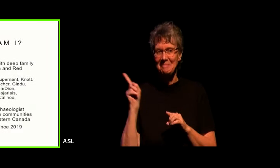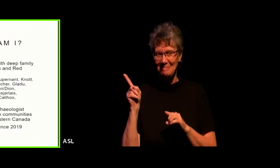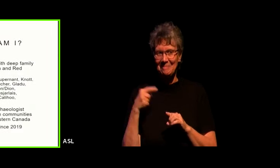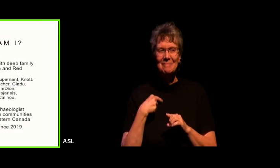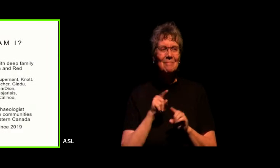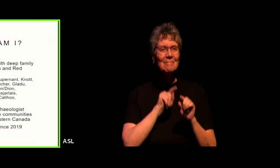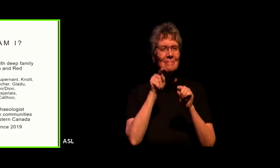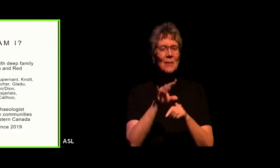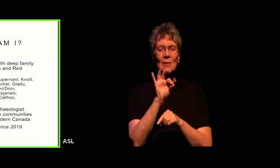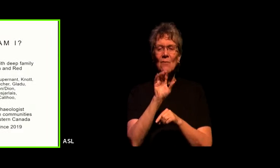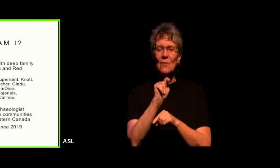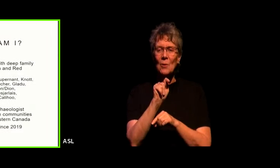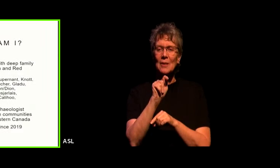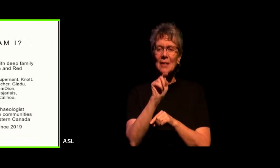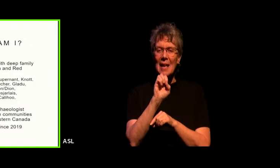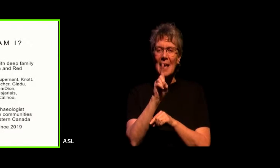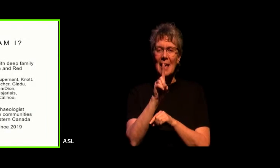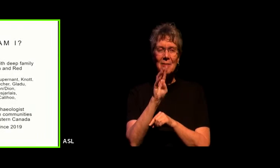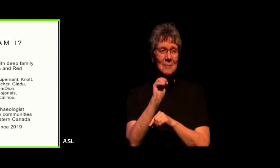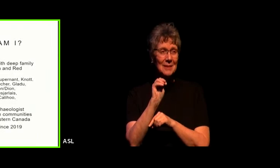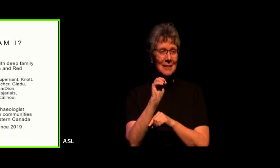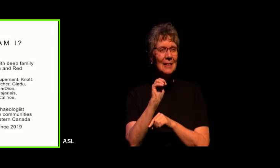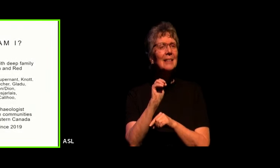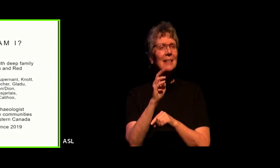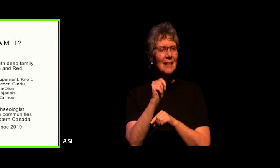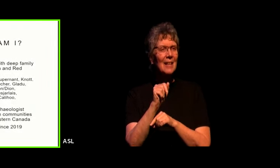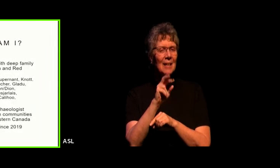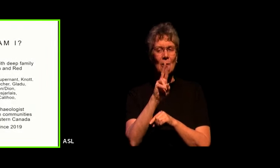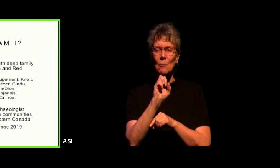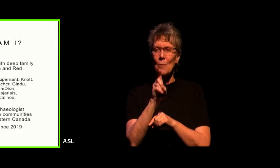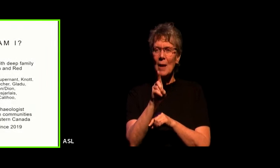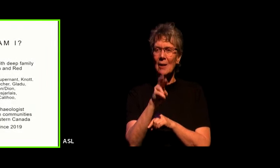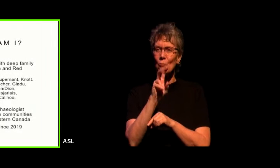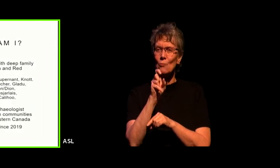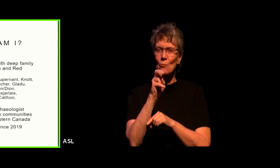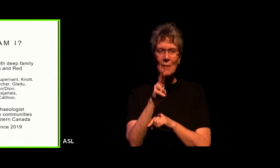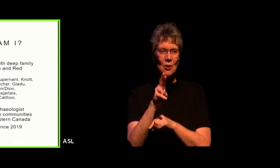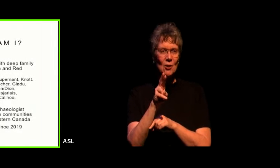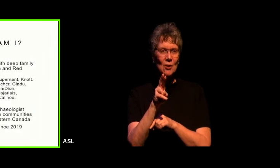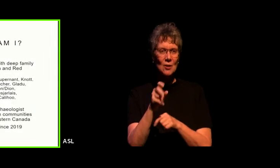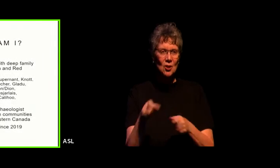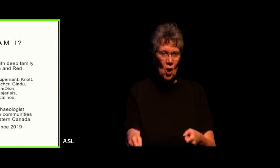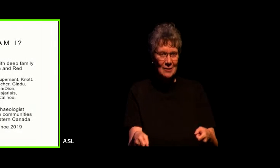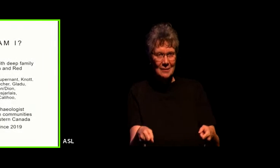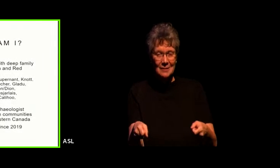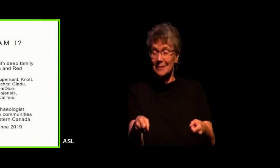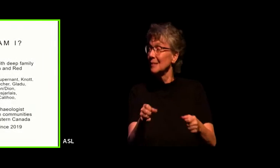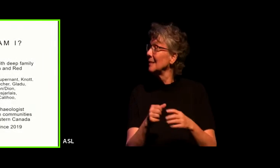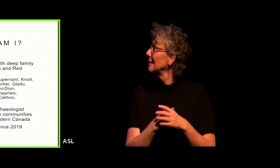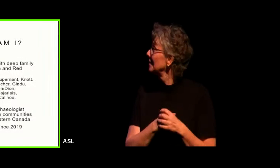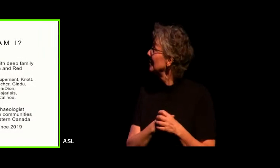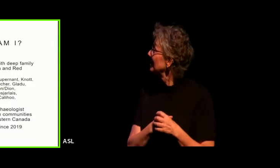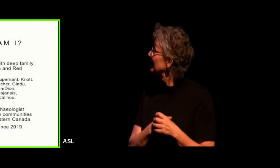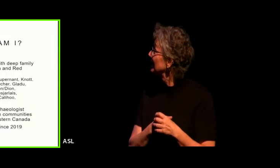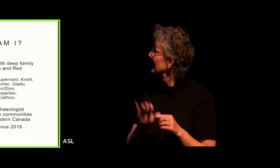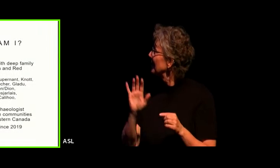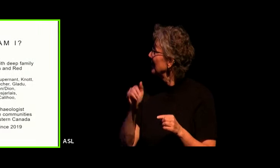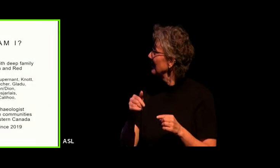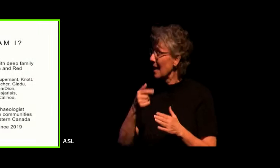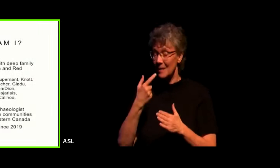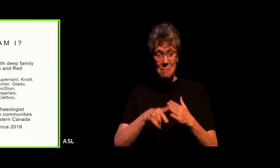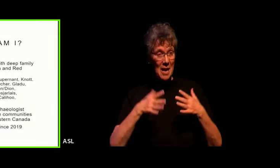where we were doing an archaeology event, and it's me and my mocks and my sash and my archaeology gear. So that's what I look like when I'm in the field, minus